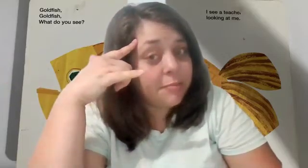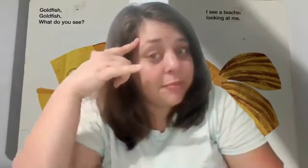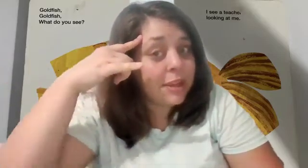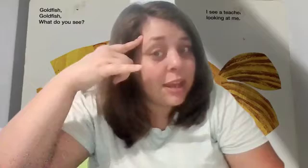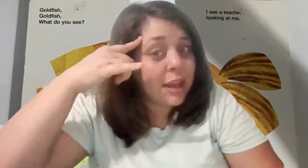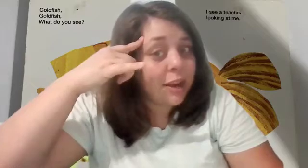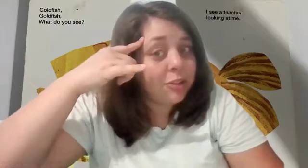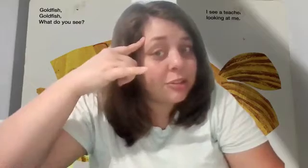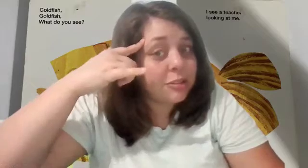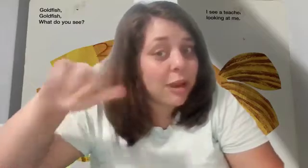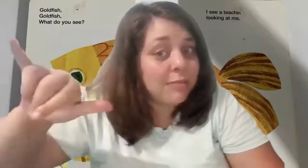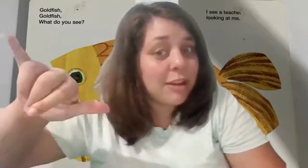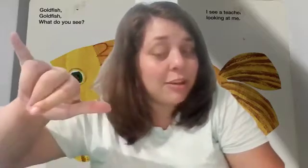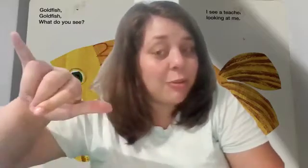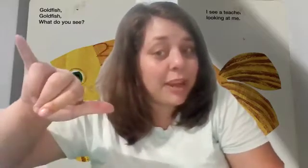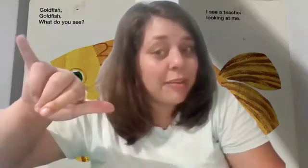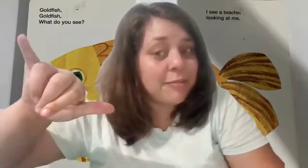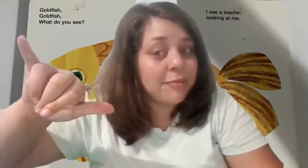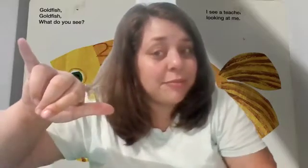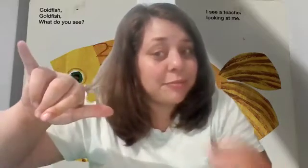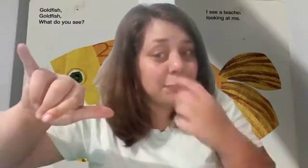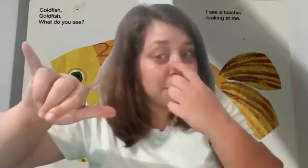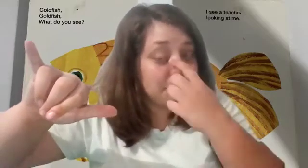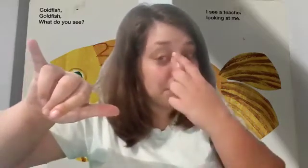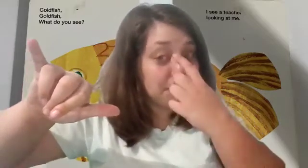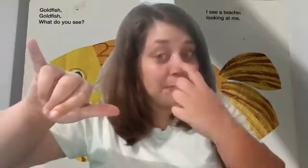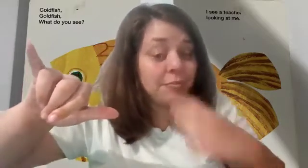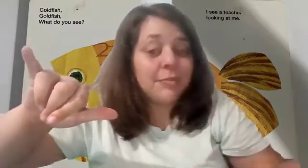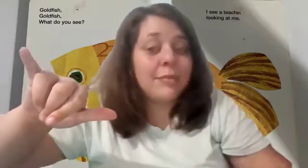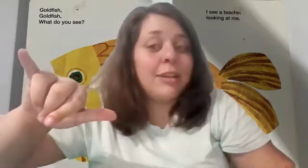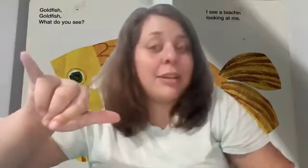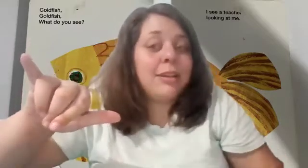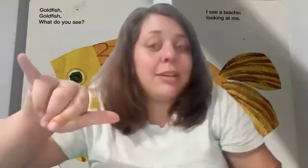head, and I swipe down and away.